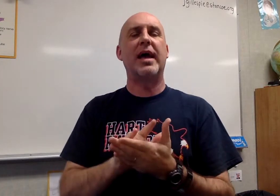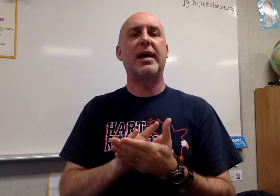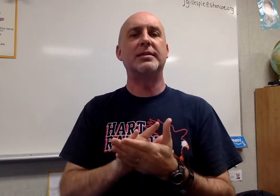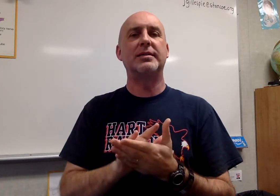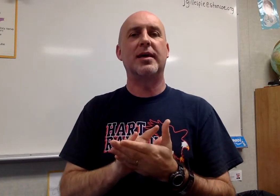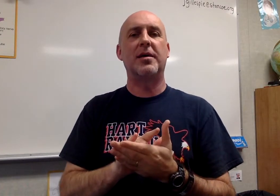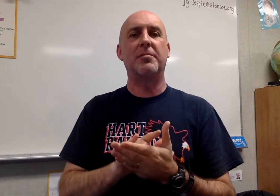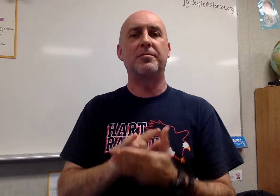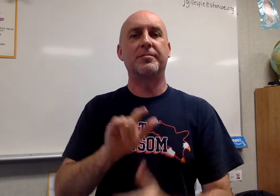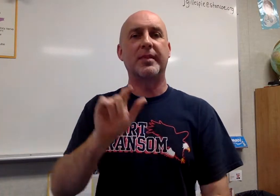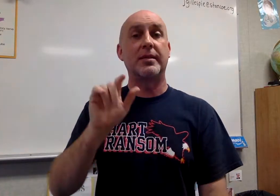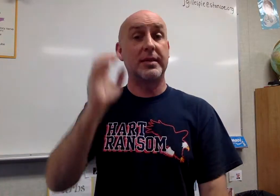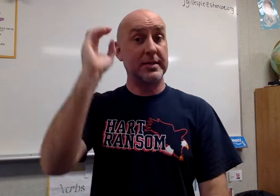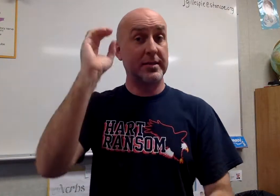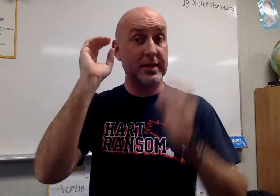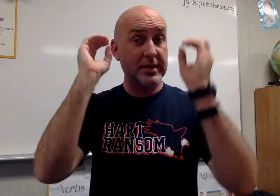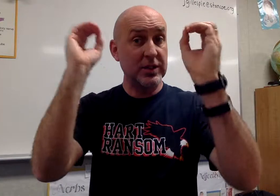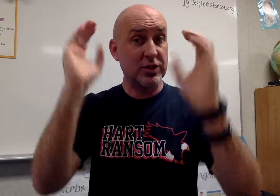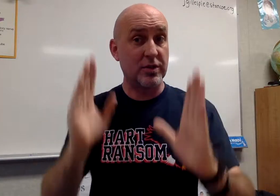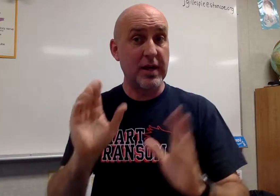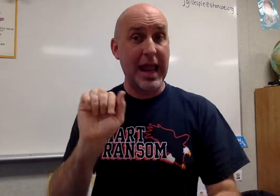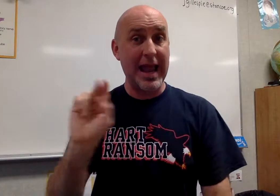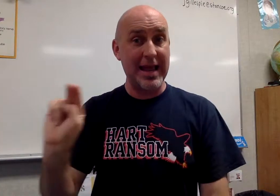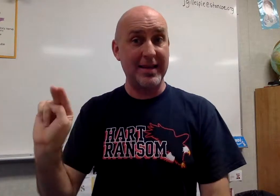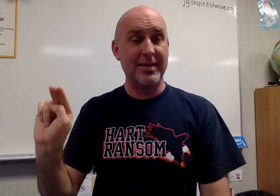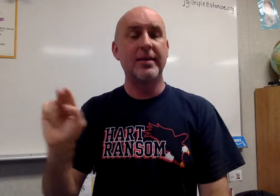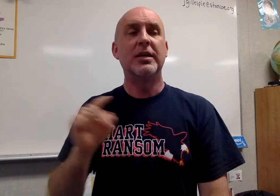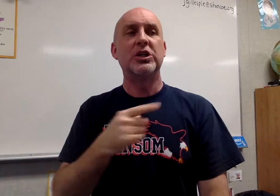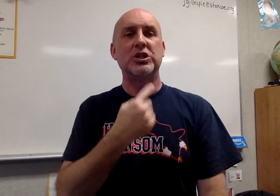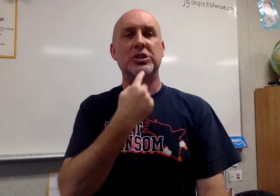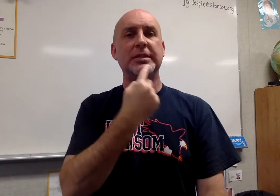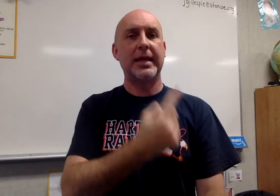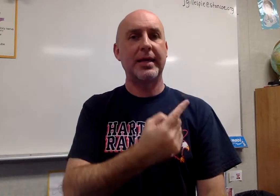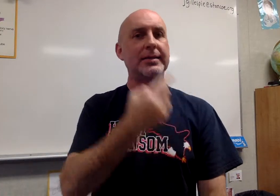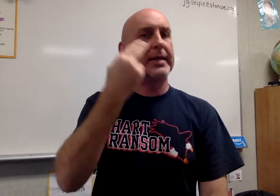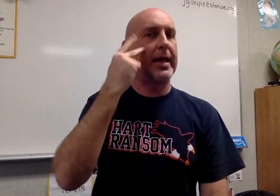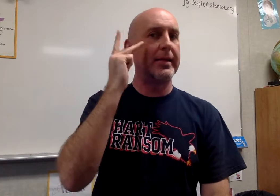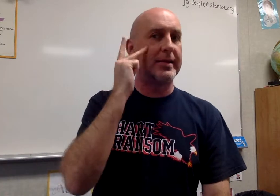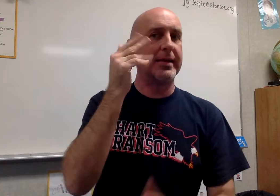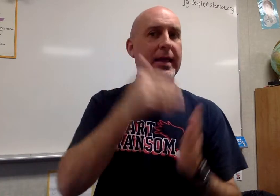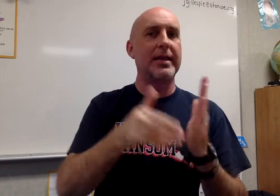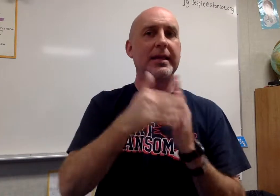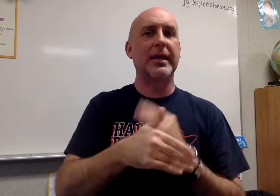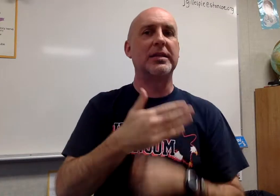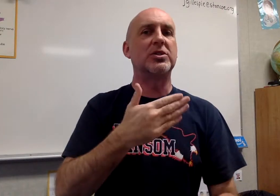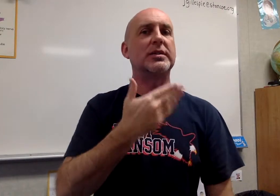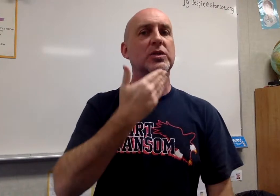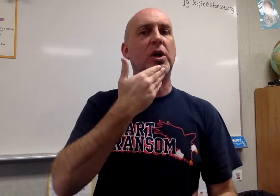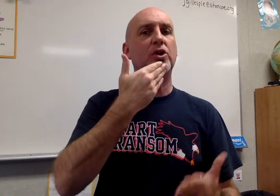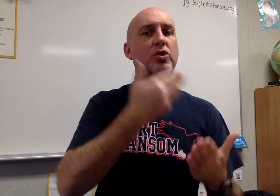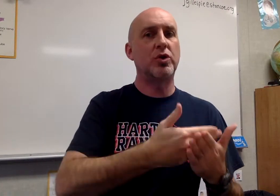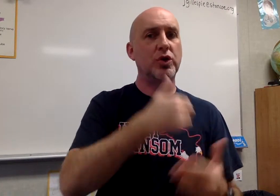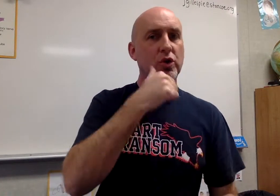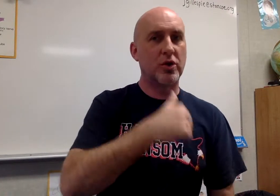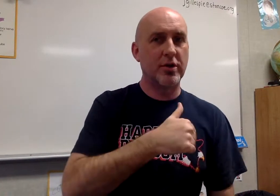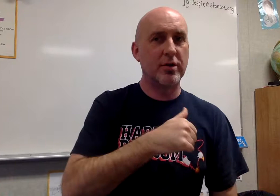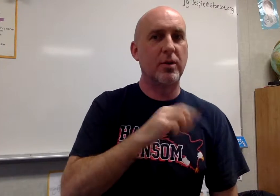that the teacher, Anne, she tells Helen again and again, she says, good girl